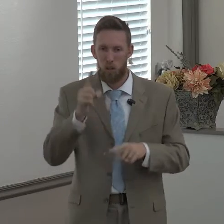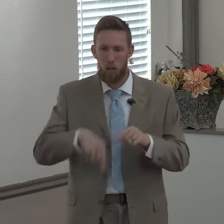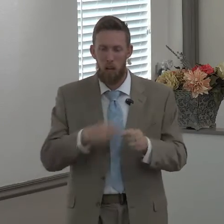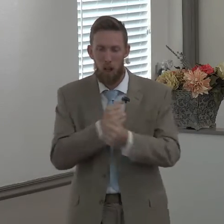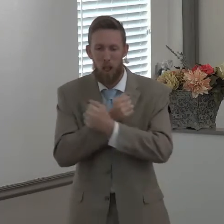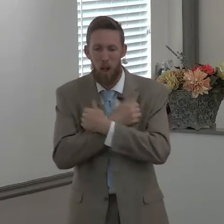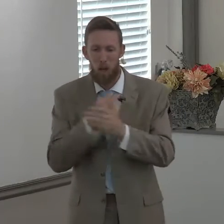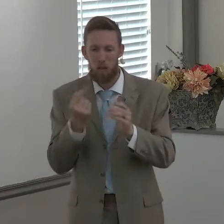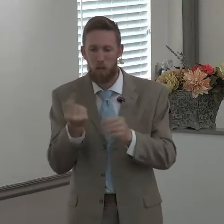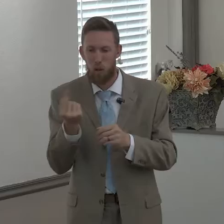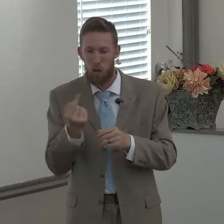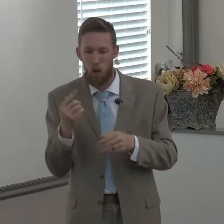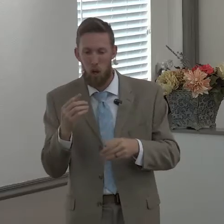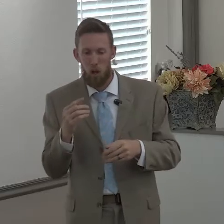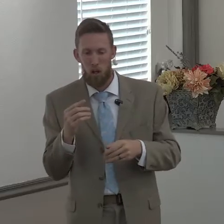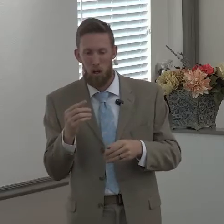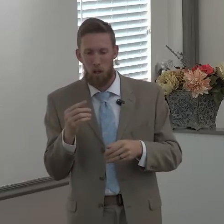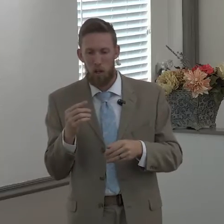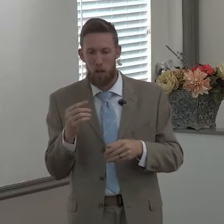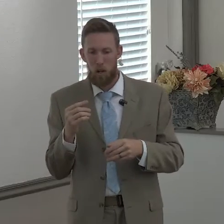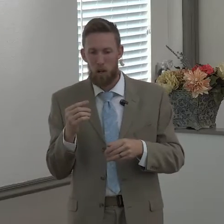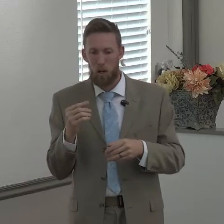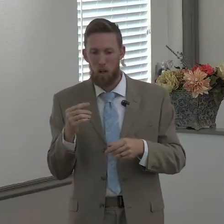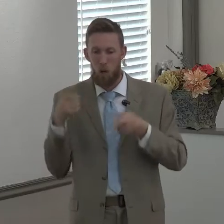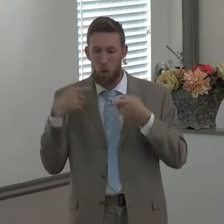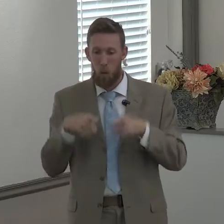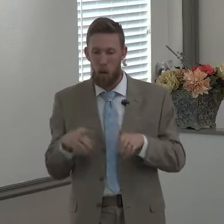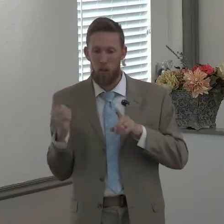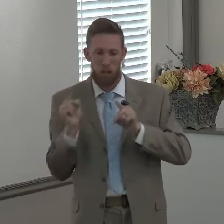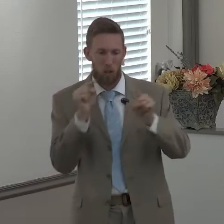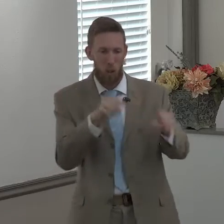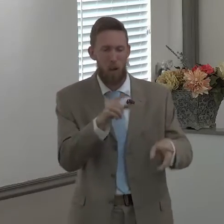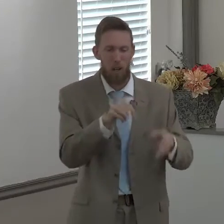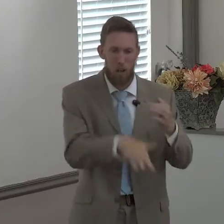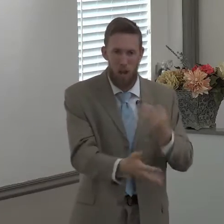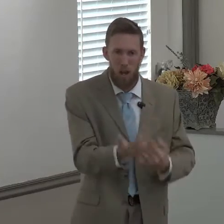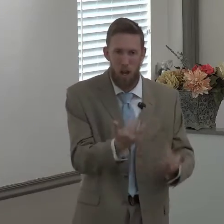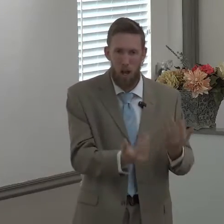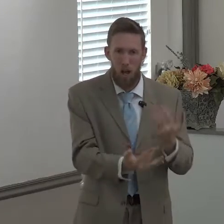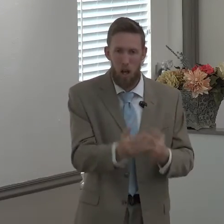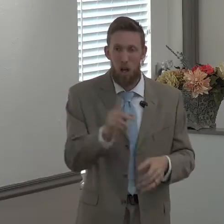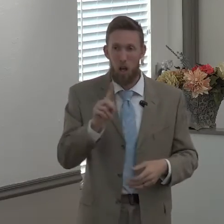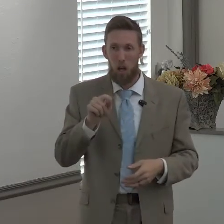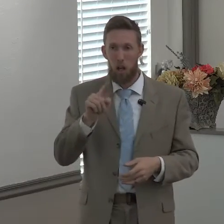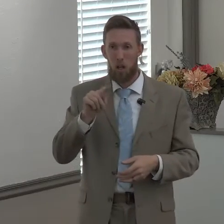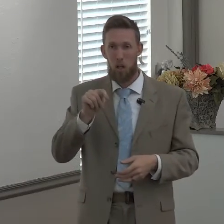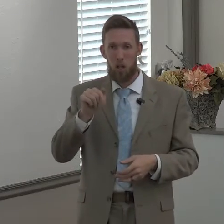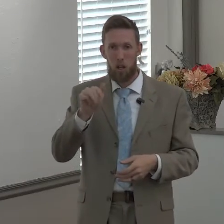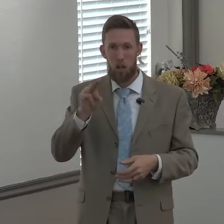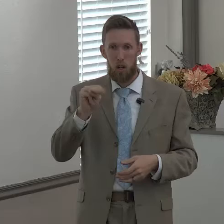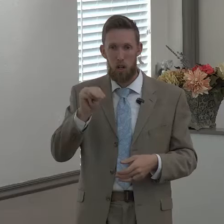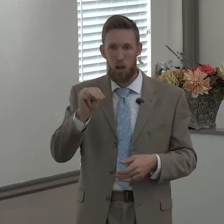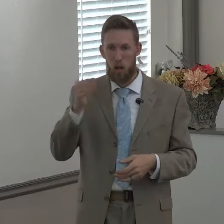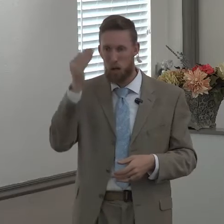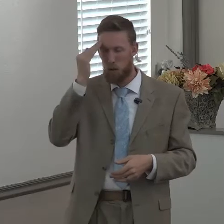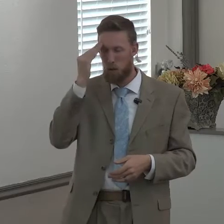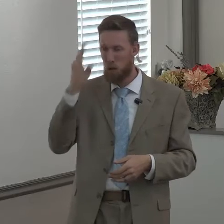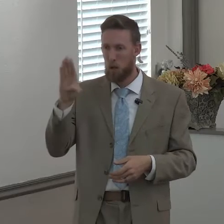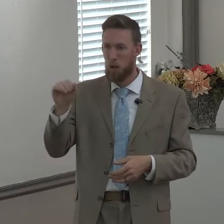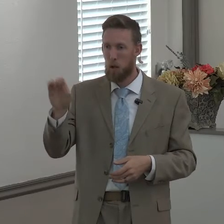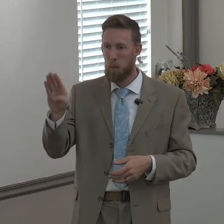tell me that. You're just trying to salve your own wounded conscience. You don't love somebody to hell.